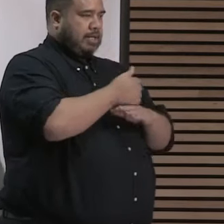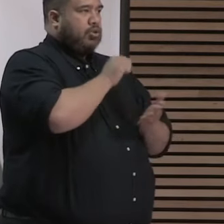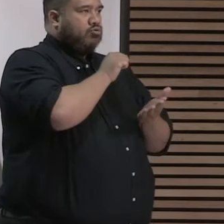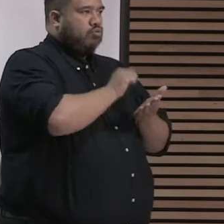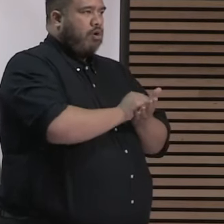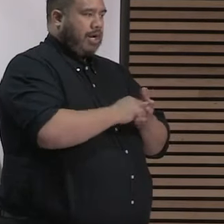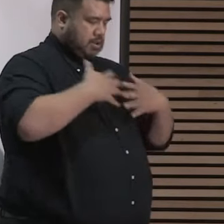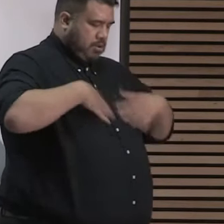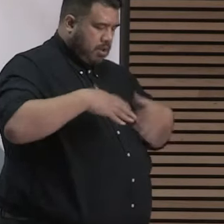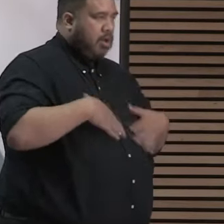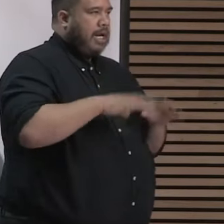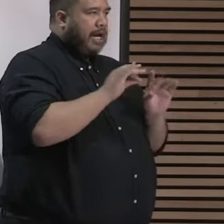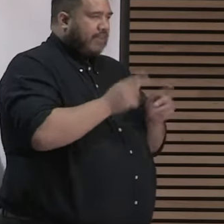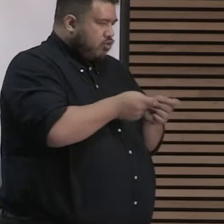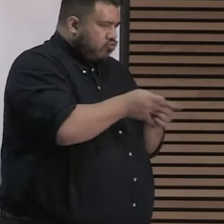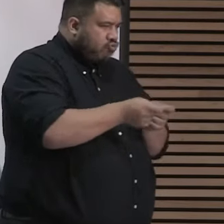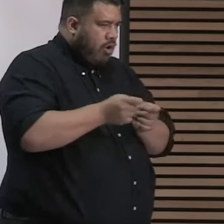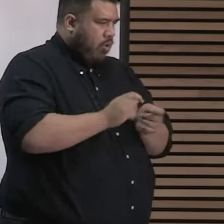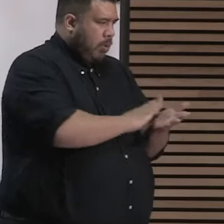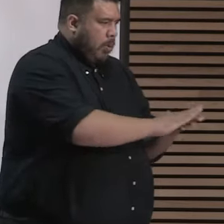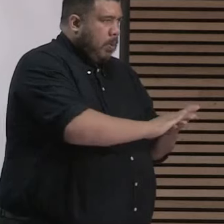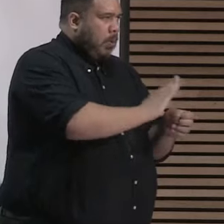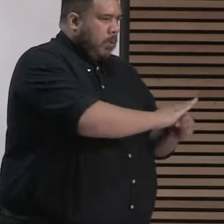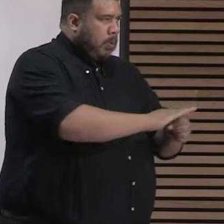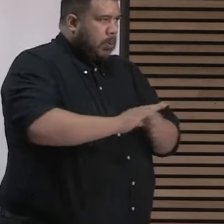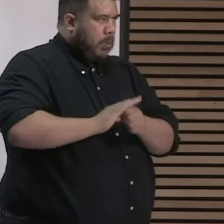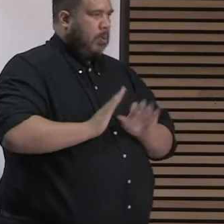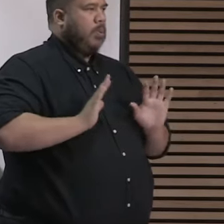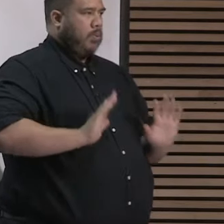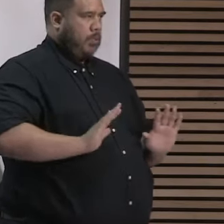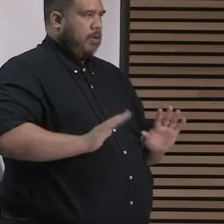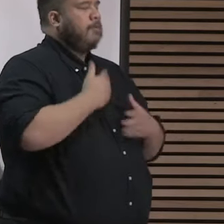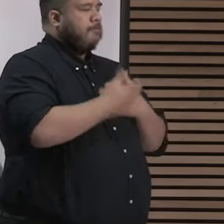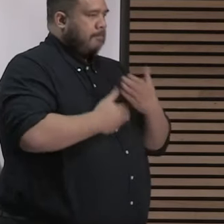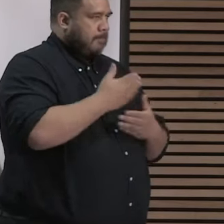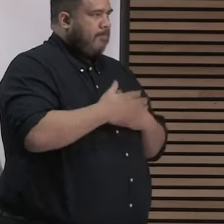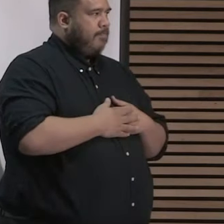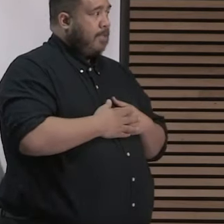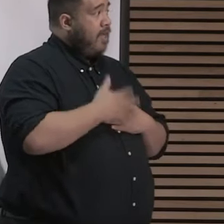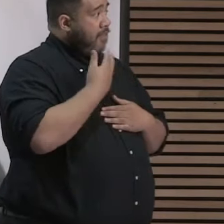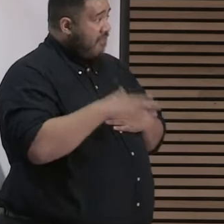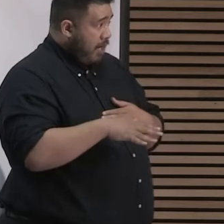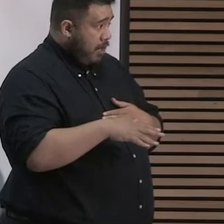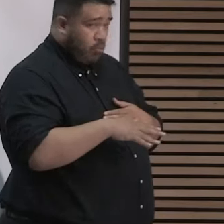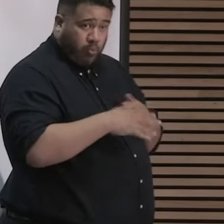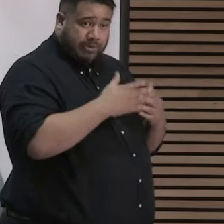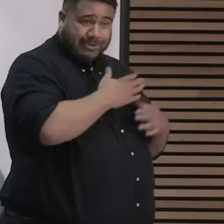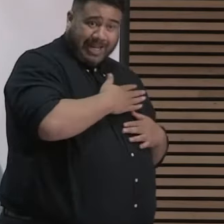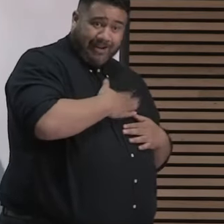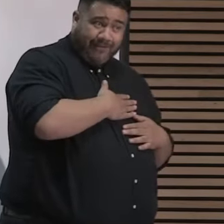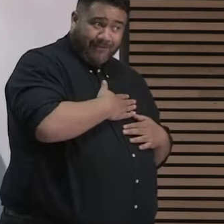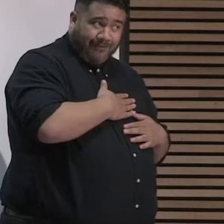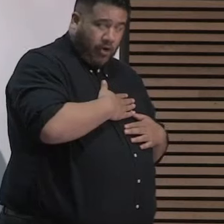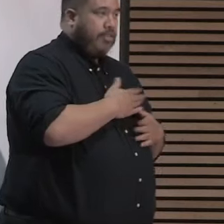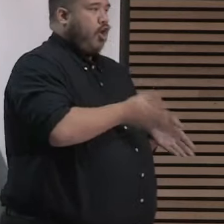followed. Once we had confidence and health advice that it was appropriate to do so, normal procedures within that facility were then